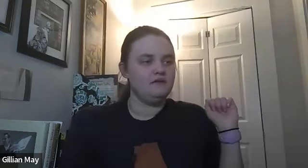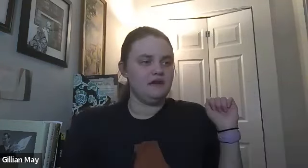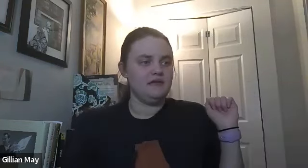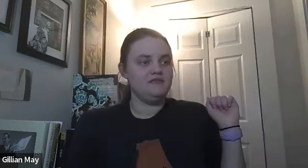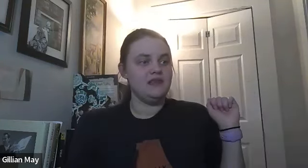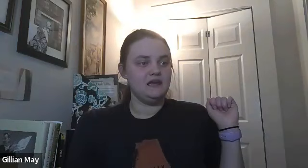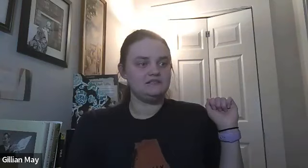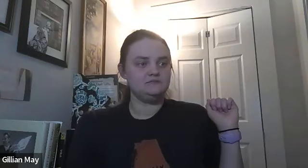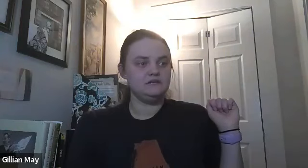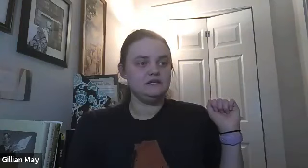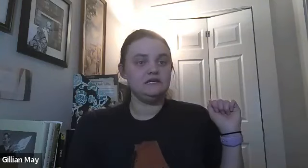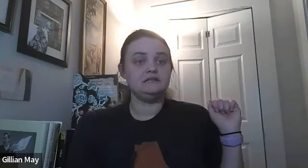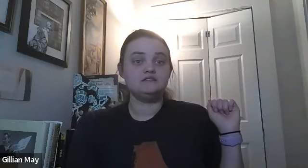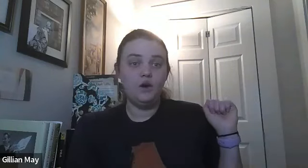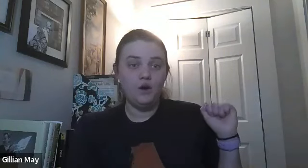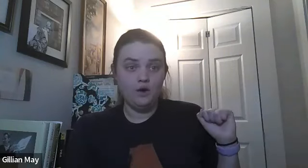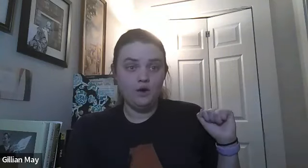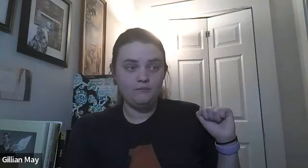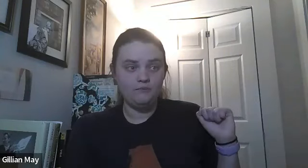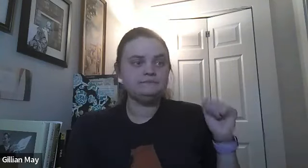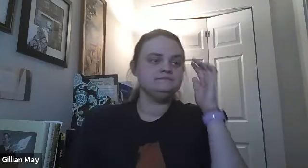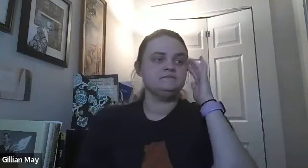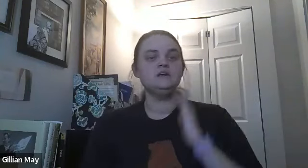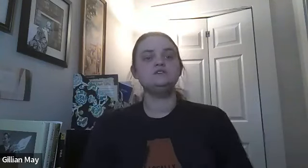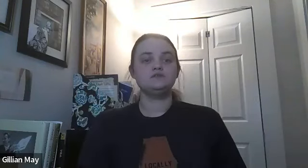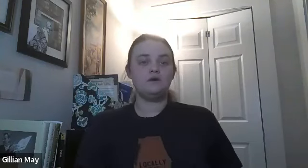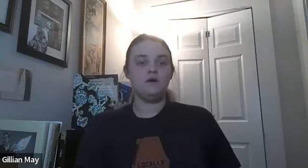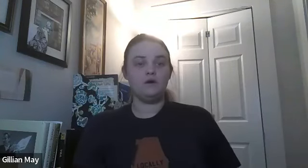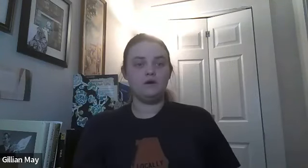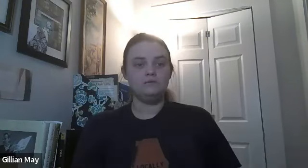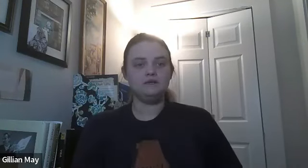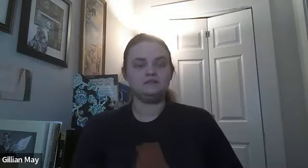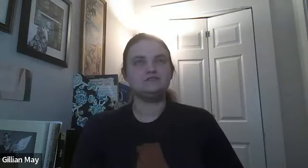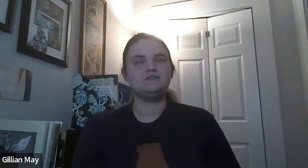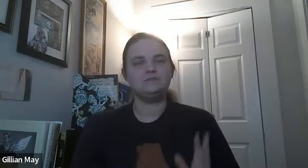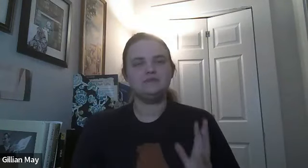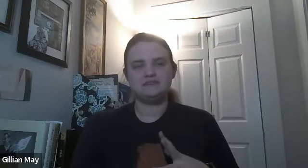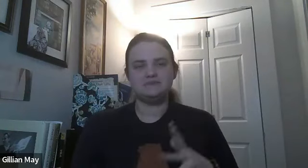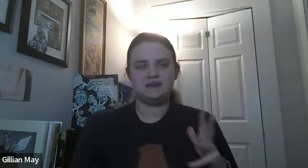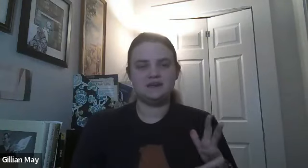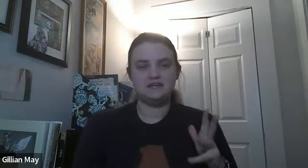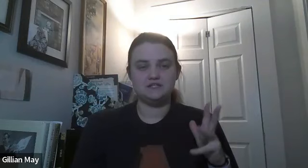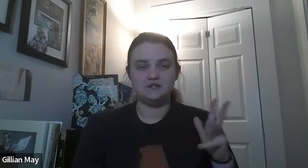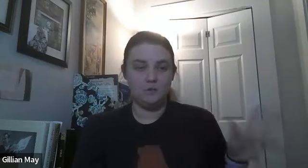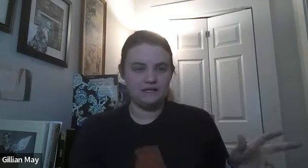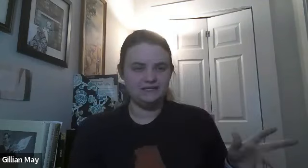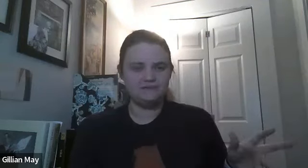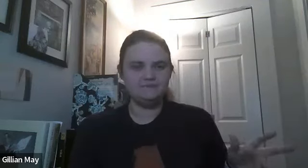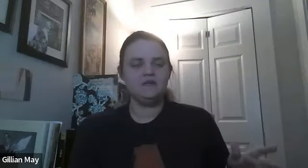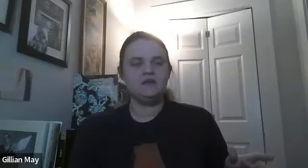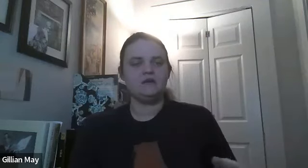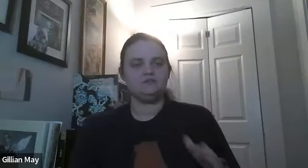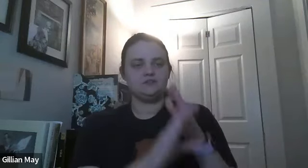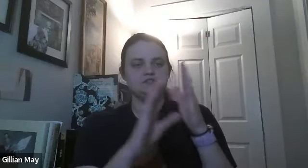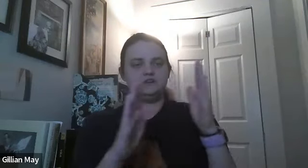All right. The next one is calm. So calm is also going to be the same sign as the quiet. And what you're going to start is